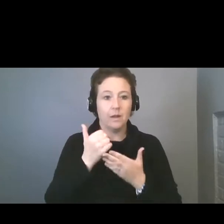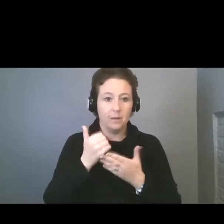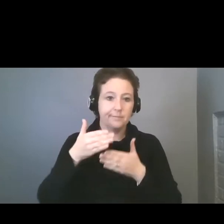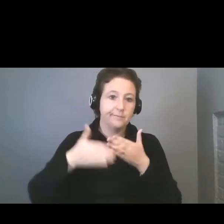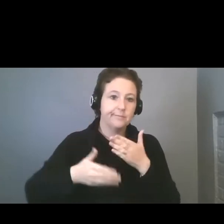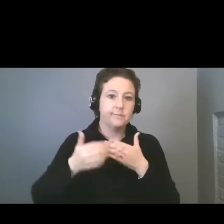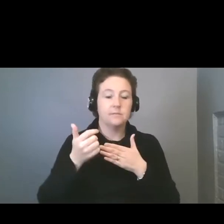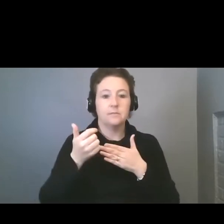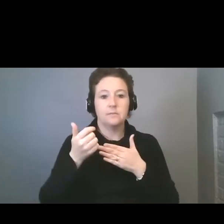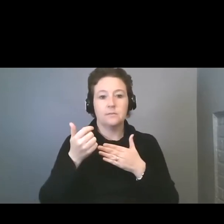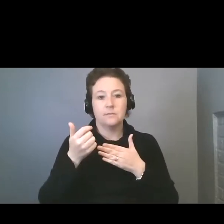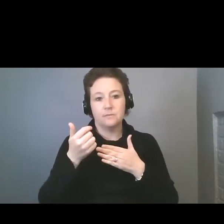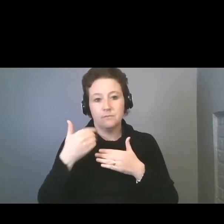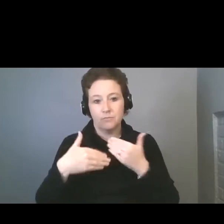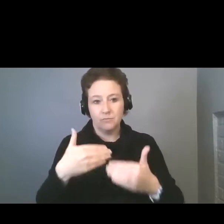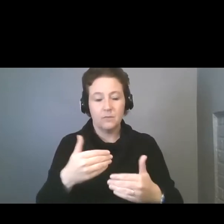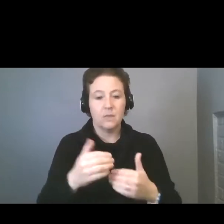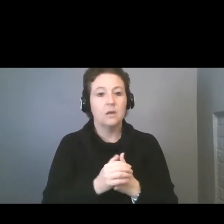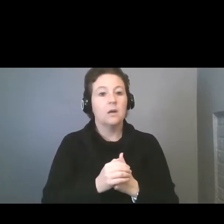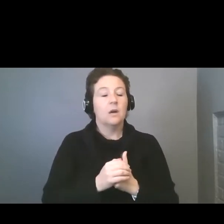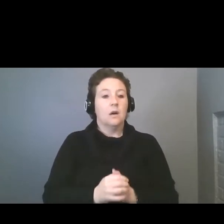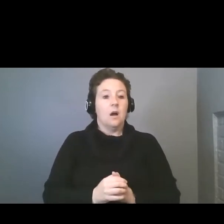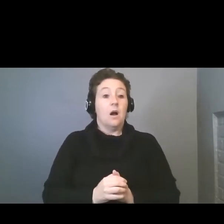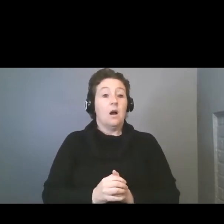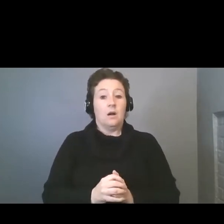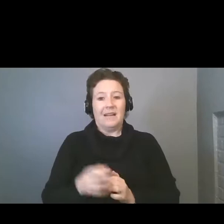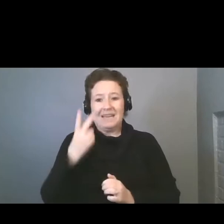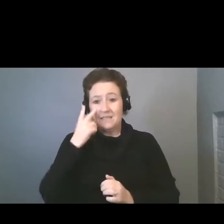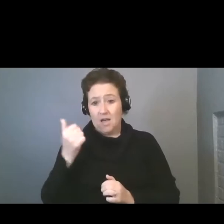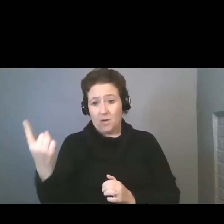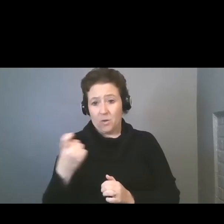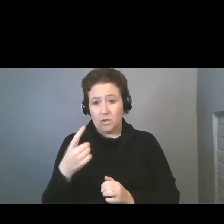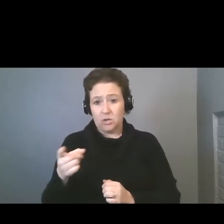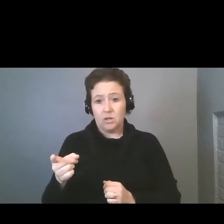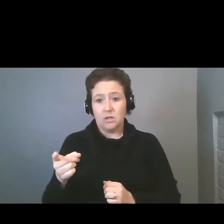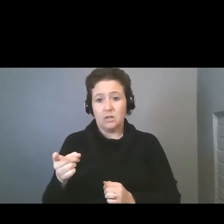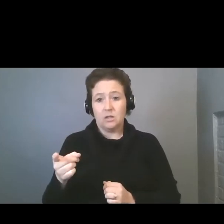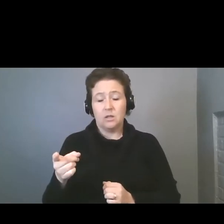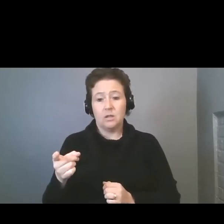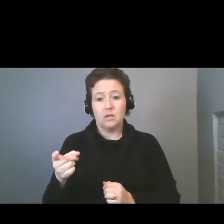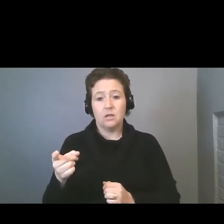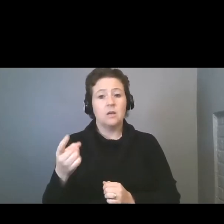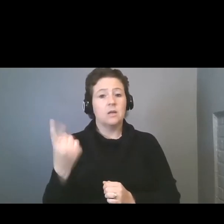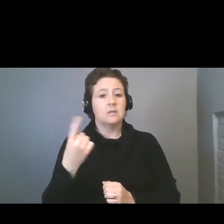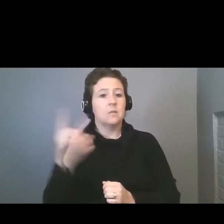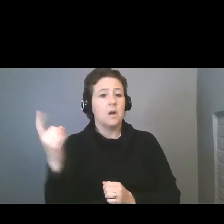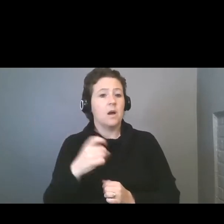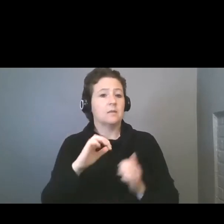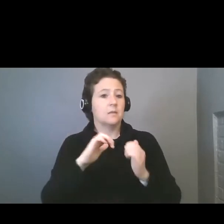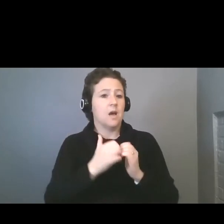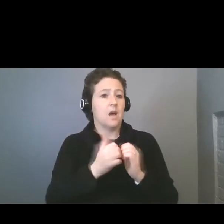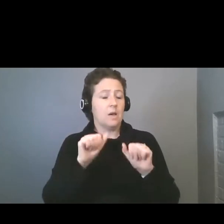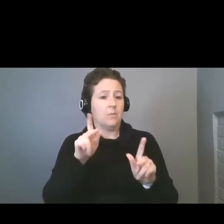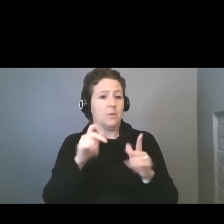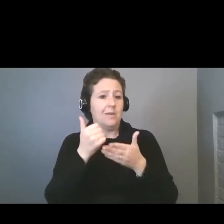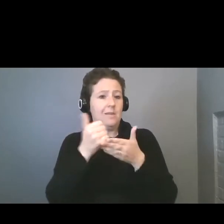accomplished. In terms of this, I see one other question there, Brooke. How can people help with the supply chain